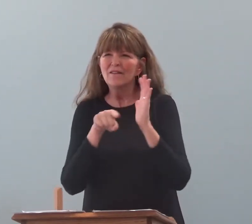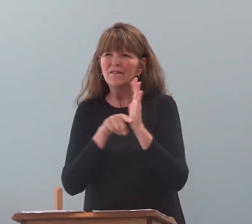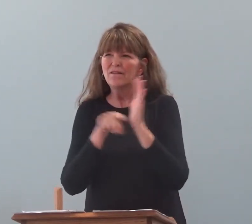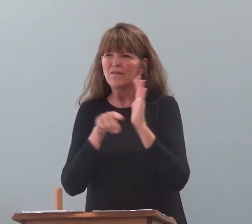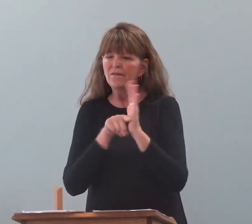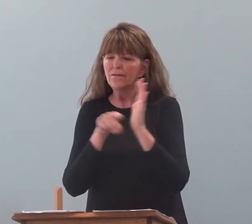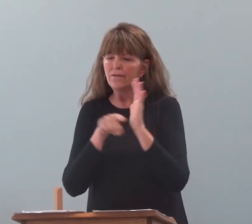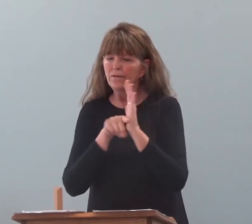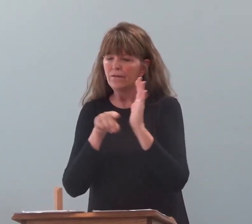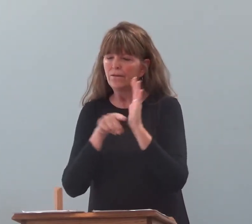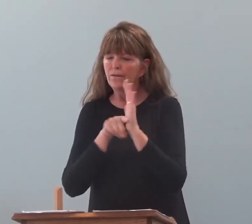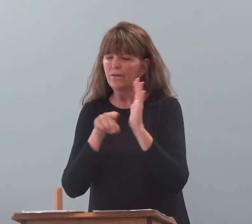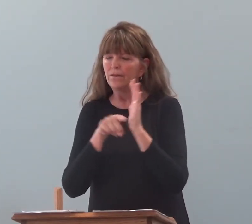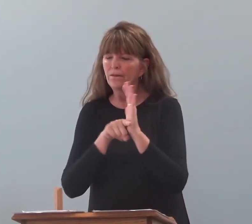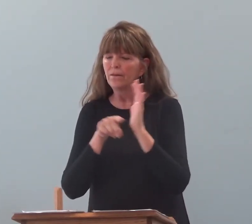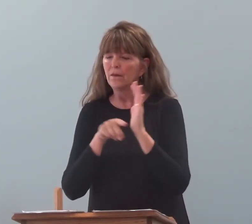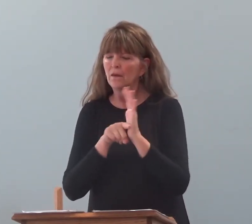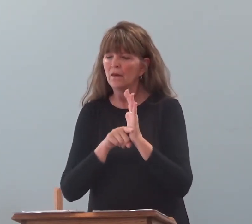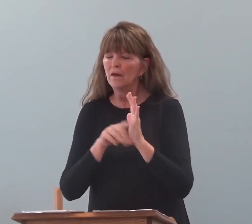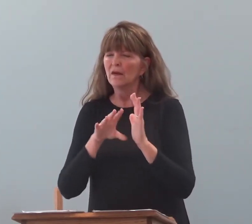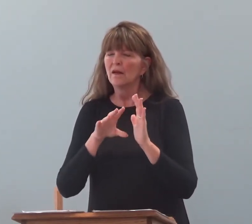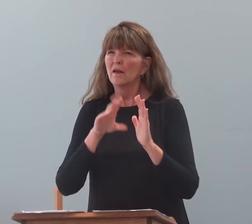But anyway, negativity.